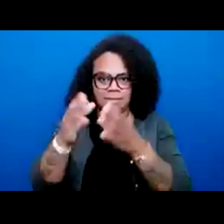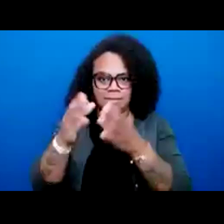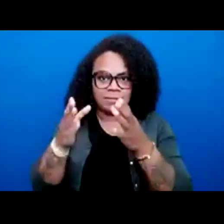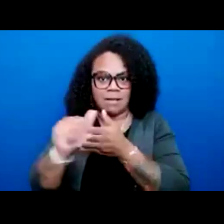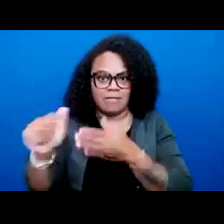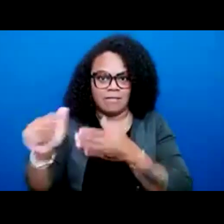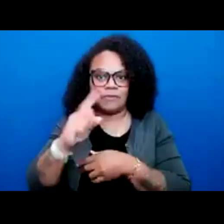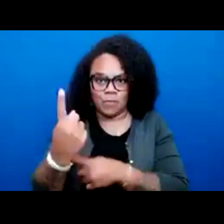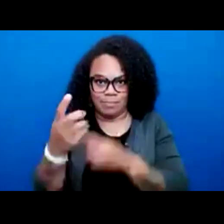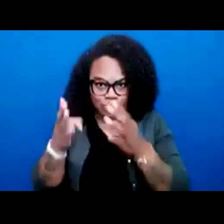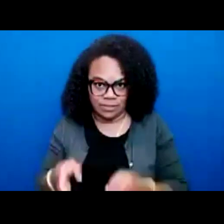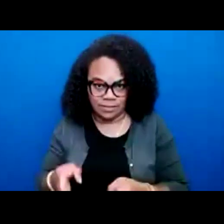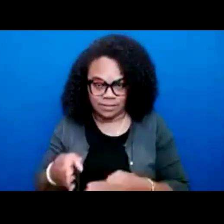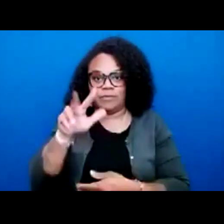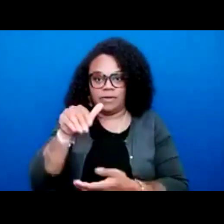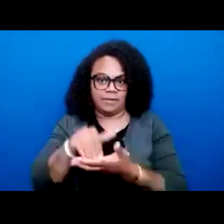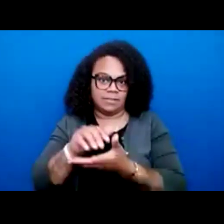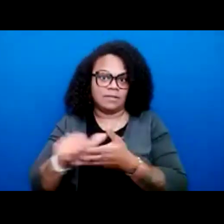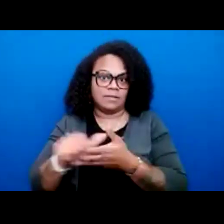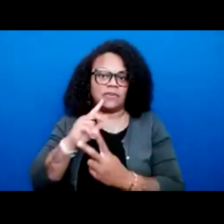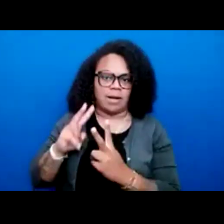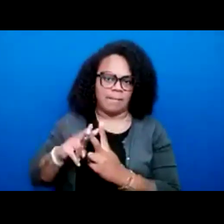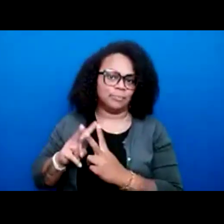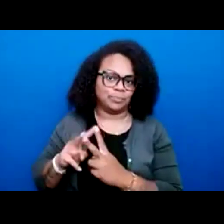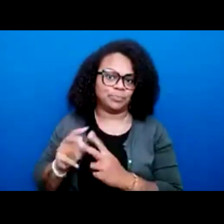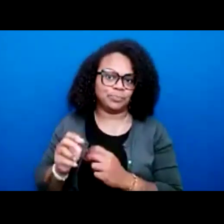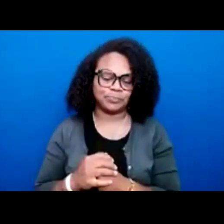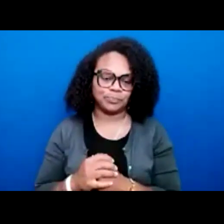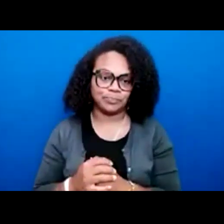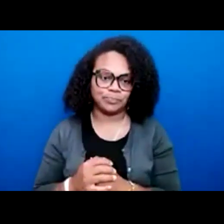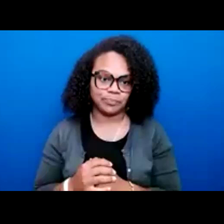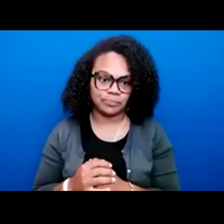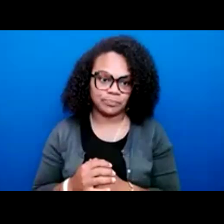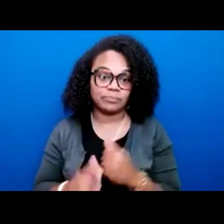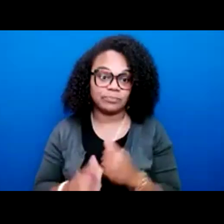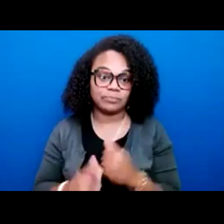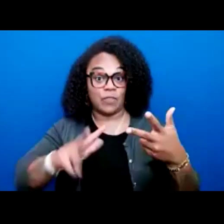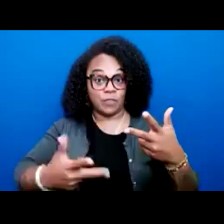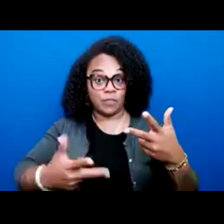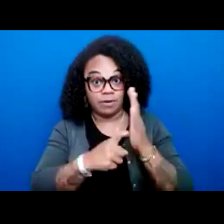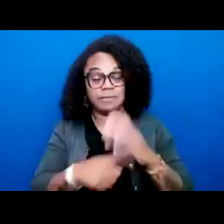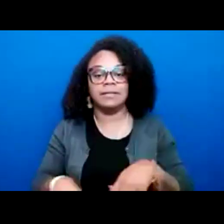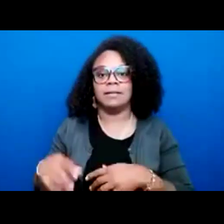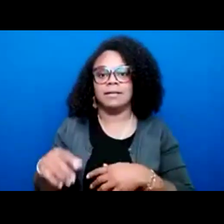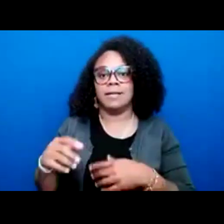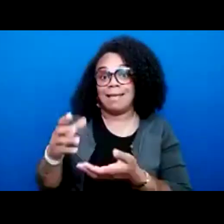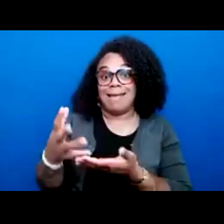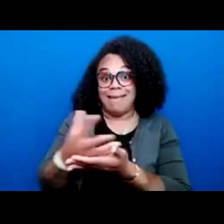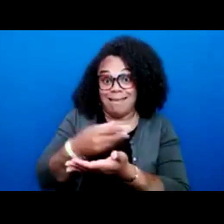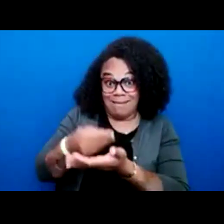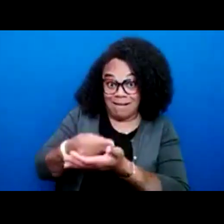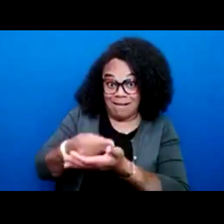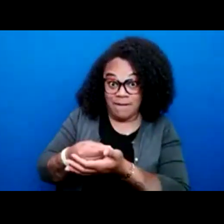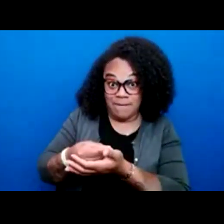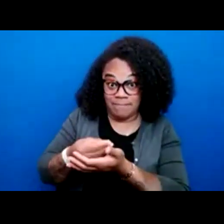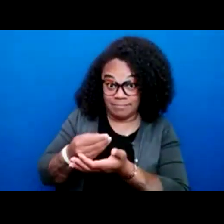and $3,000 for a couple. And third, countable income also has to